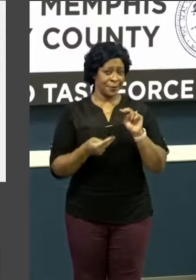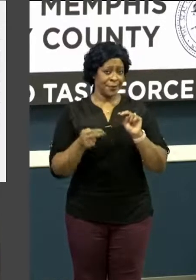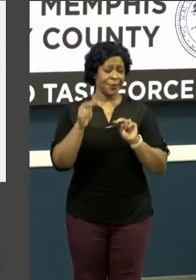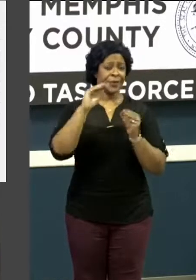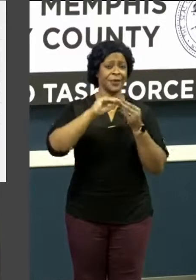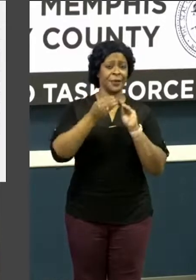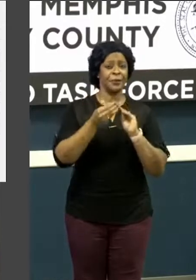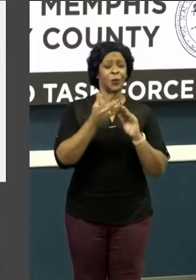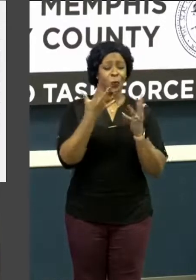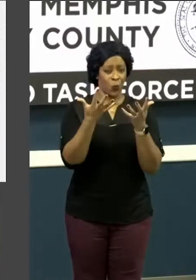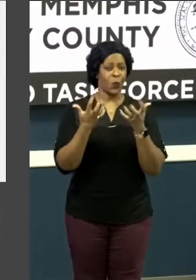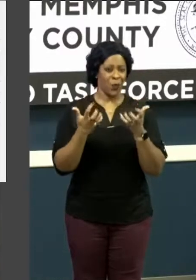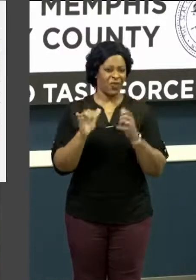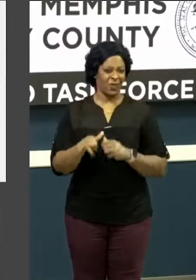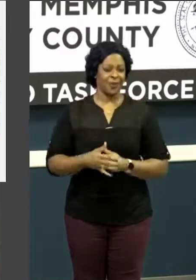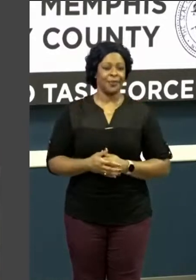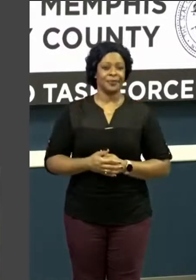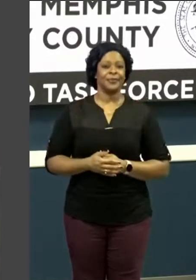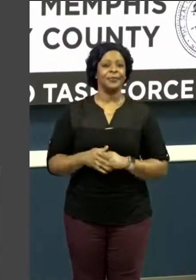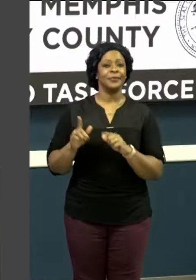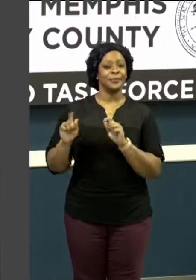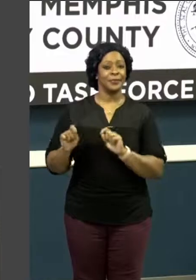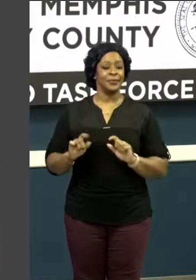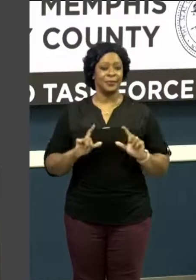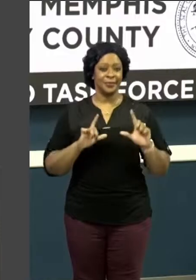those percentages. Next slide.